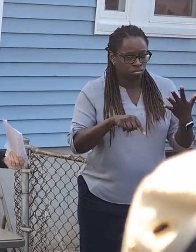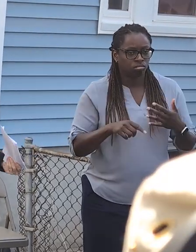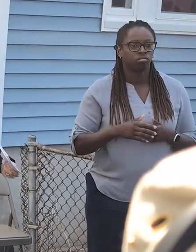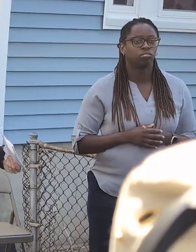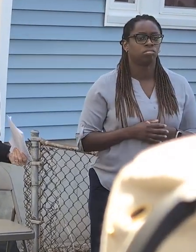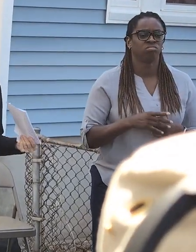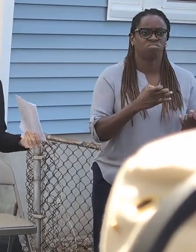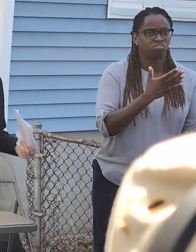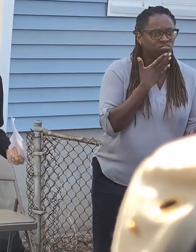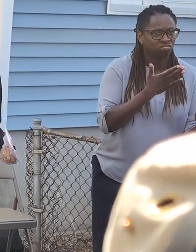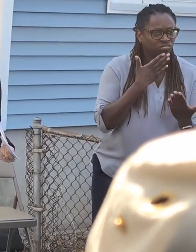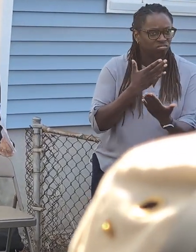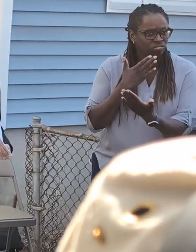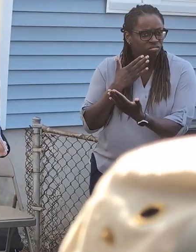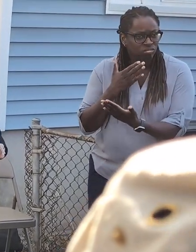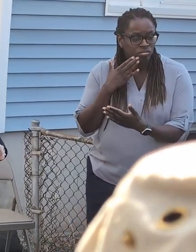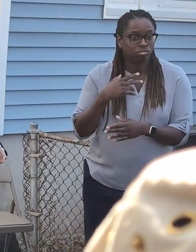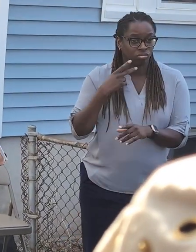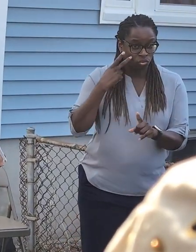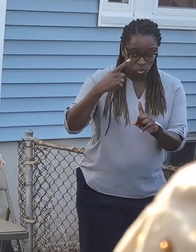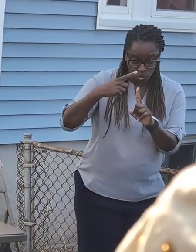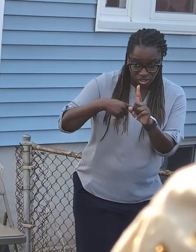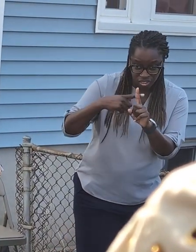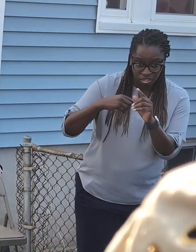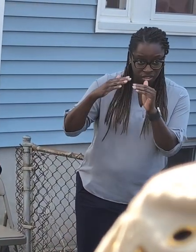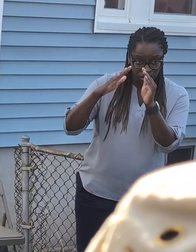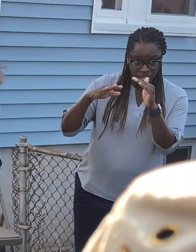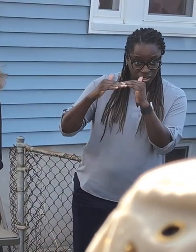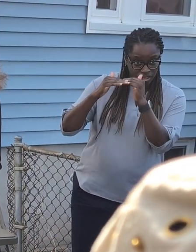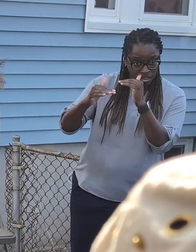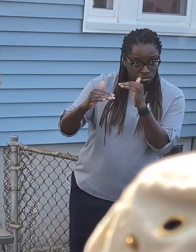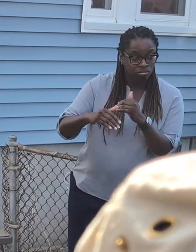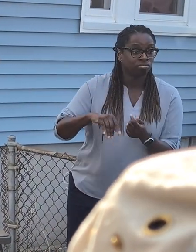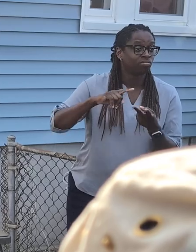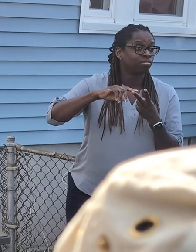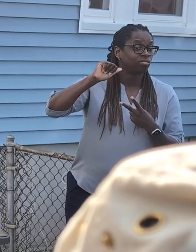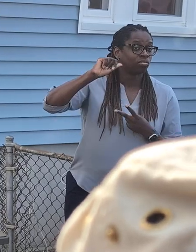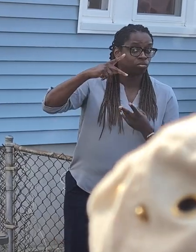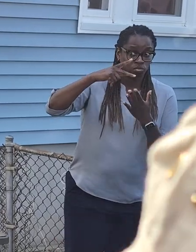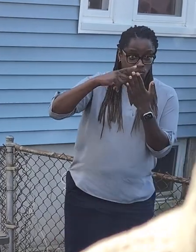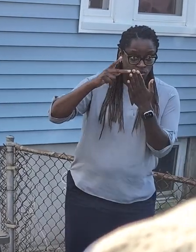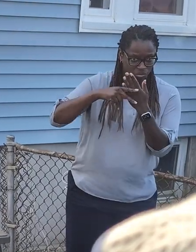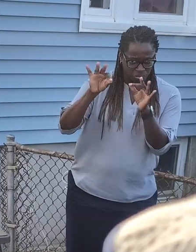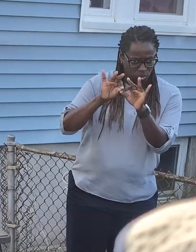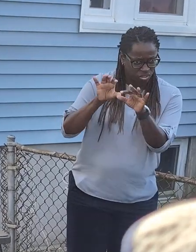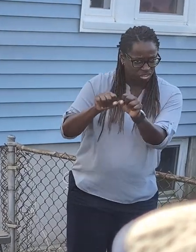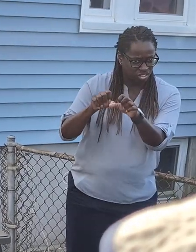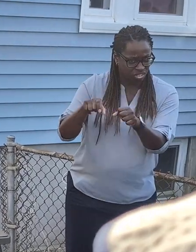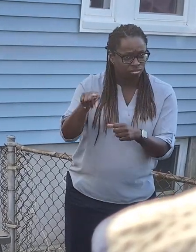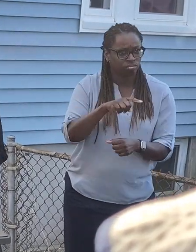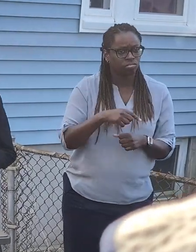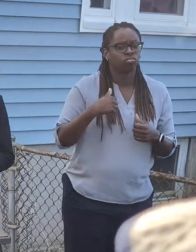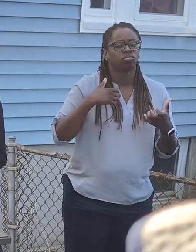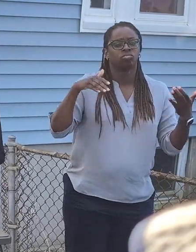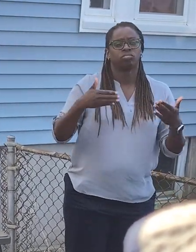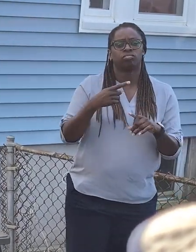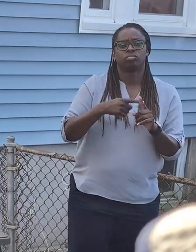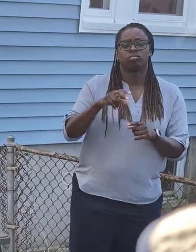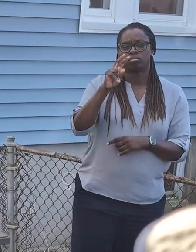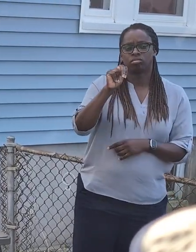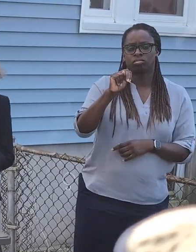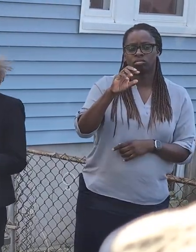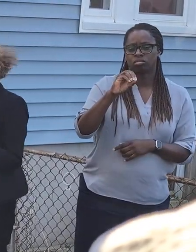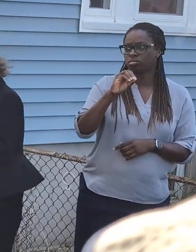and stabilized rents, and I really want to thank them for their work on that, and I'd like to invite up Adna from Norfolk Construction to talk a little bit about a